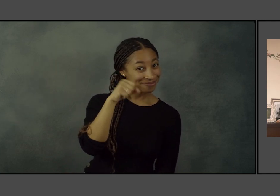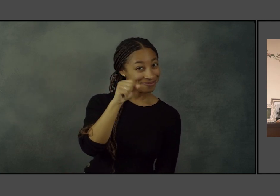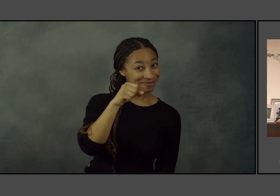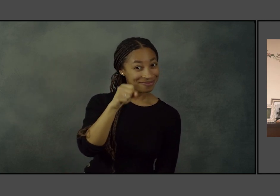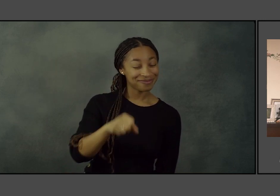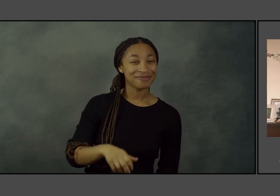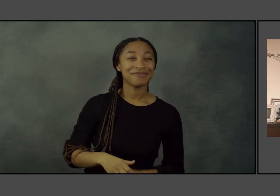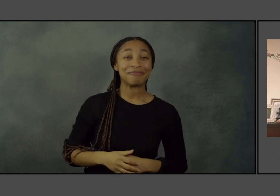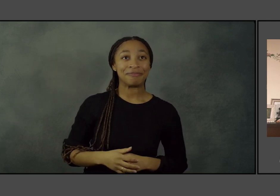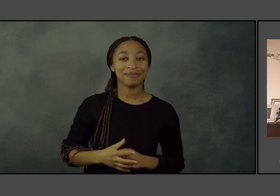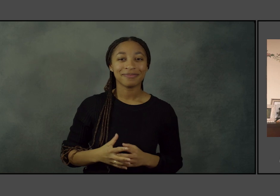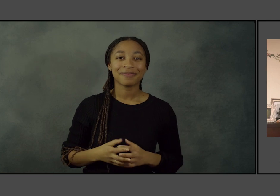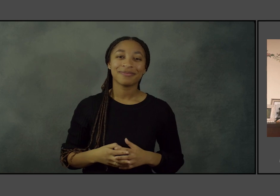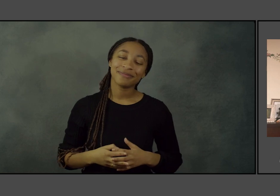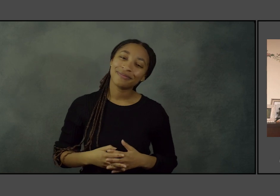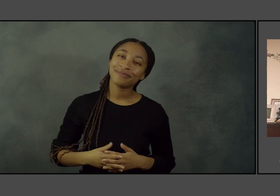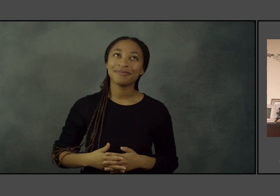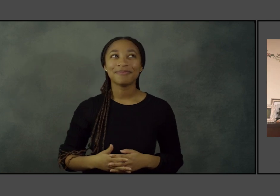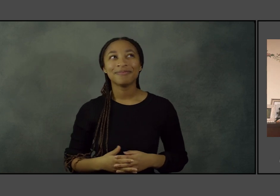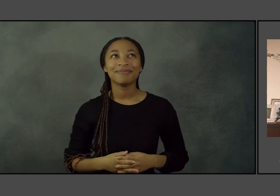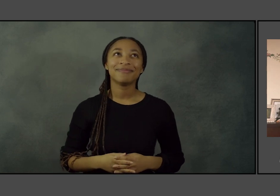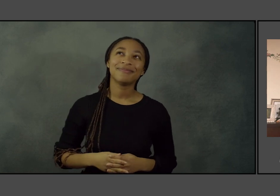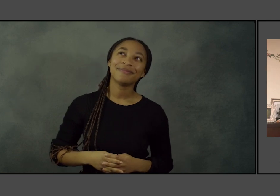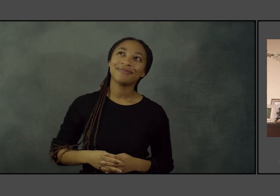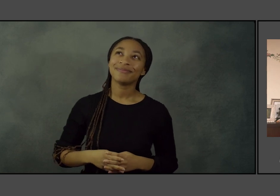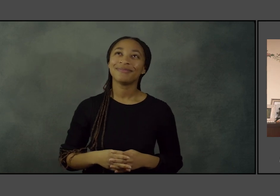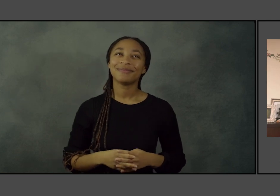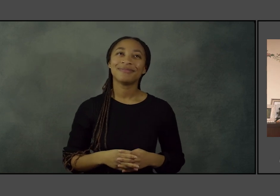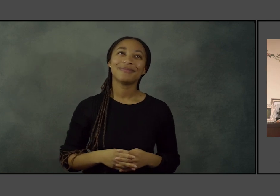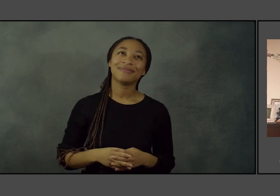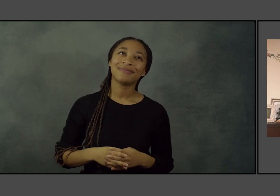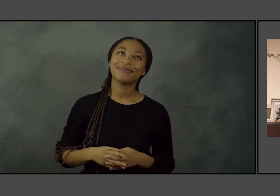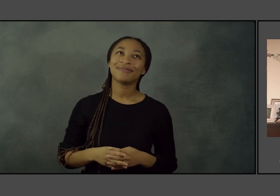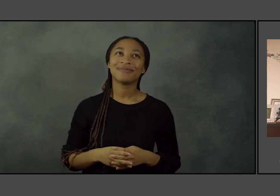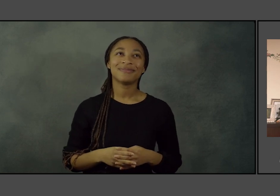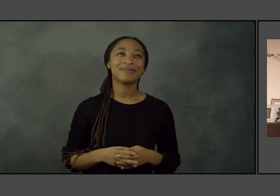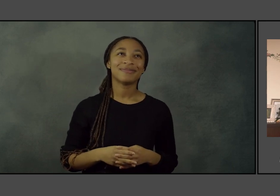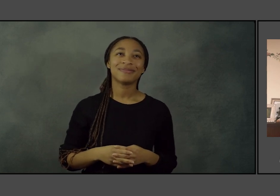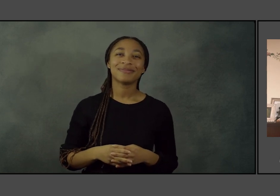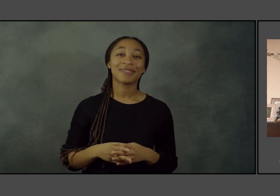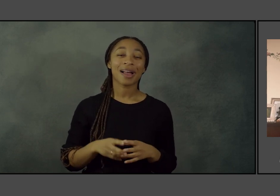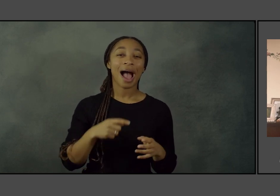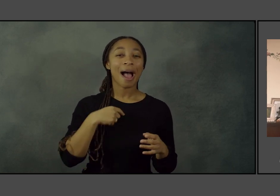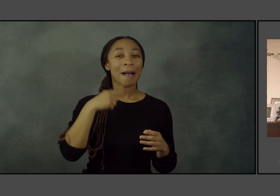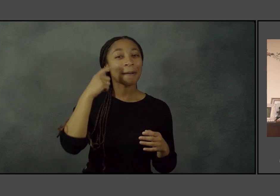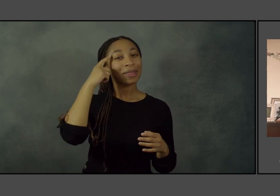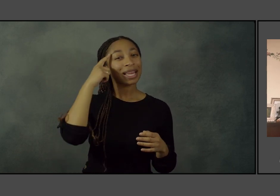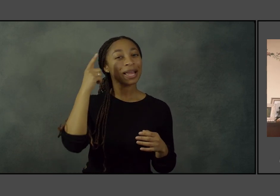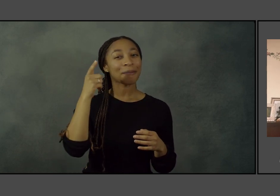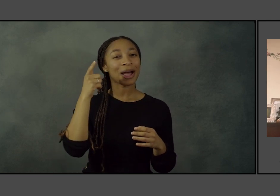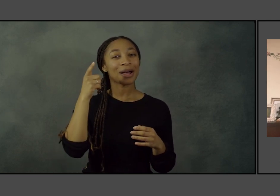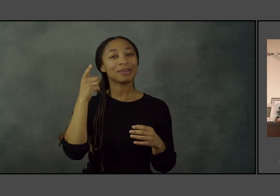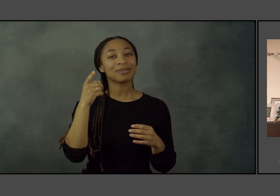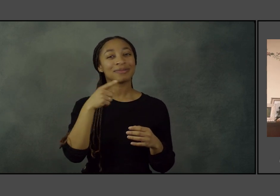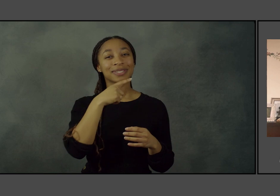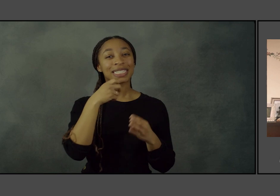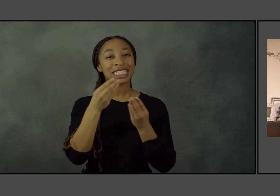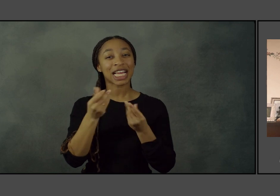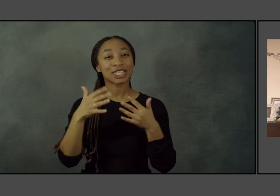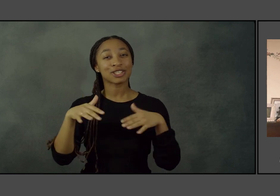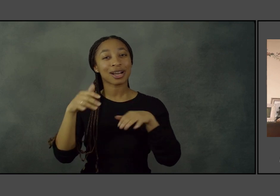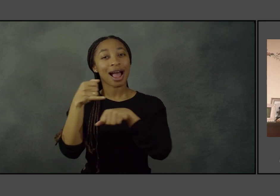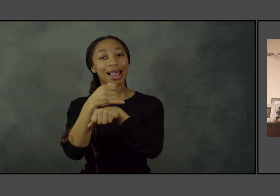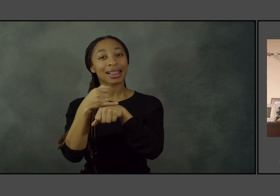uh, I mean, I start thinking about desert island, and if I were on a desert island, like what would I